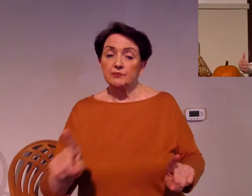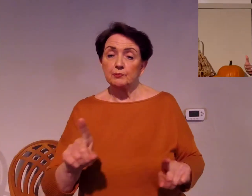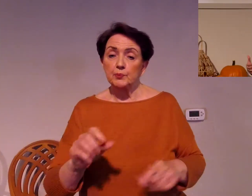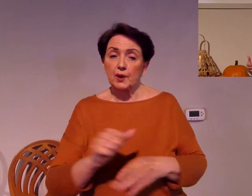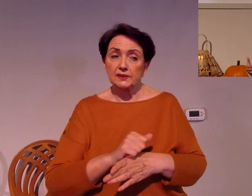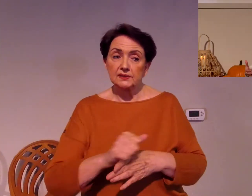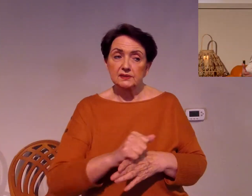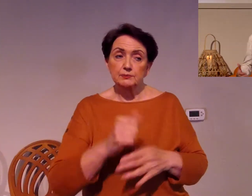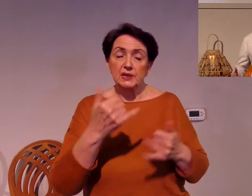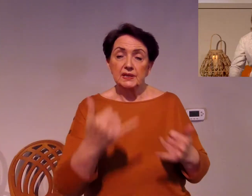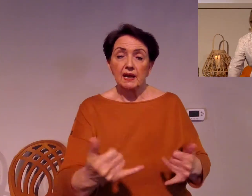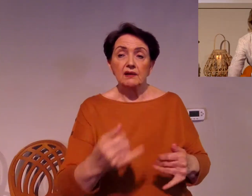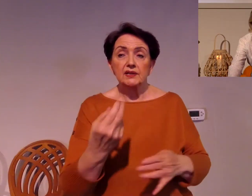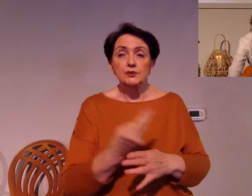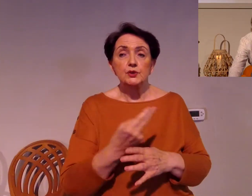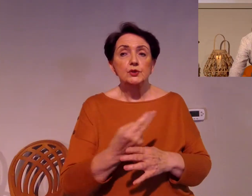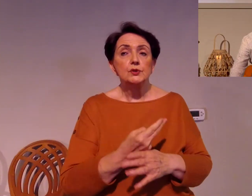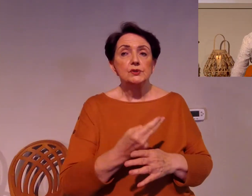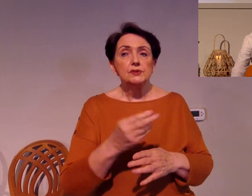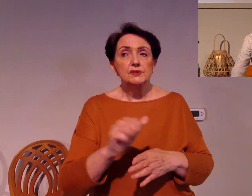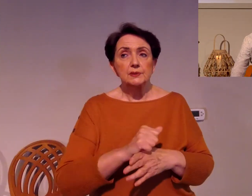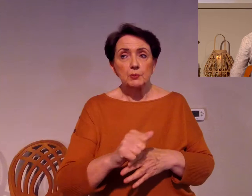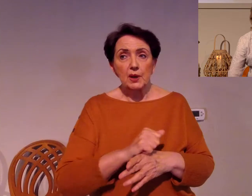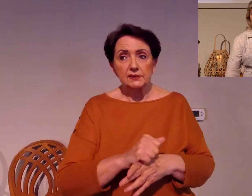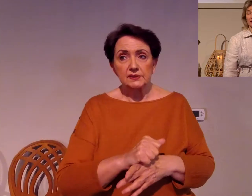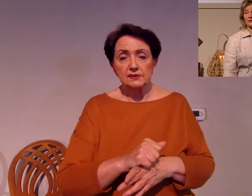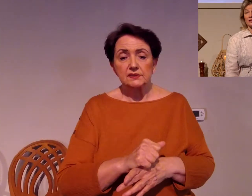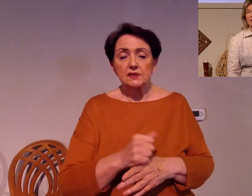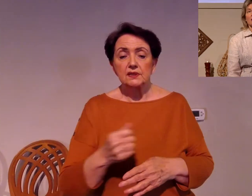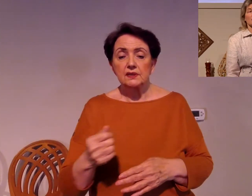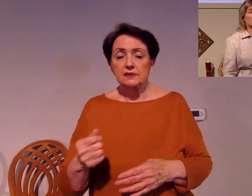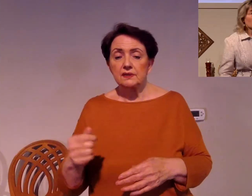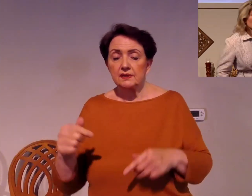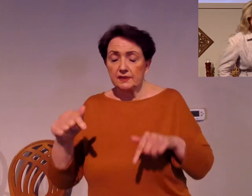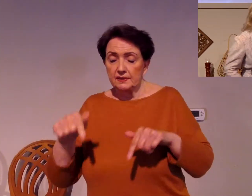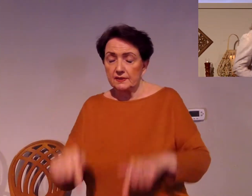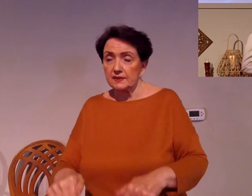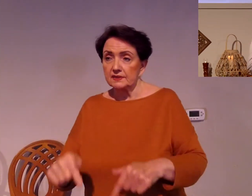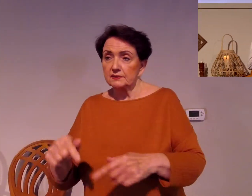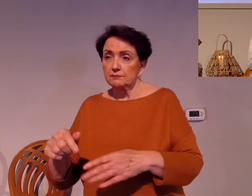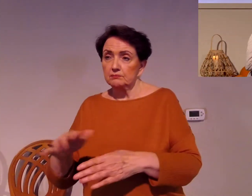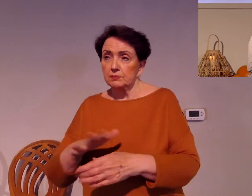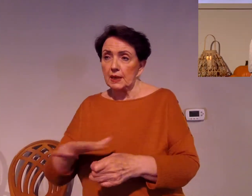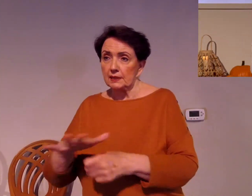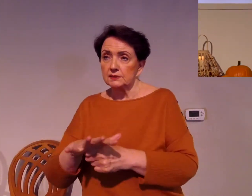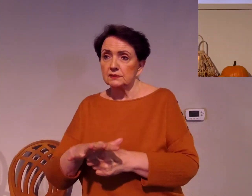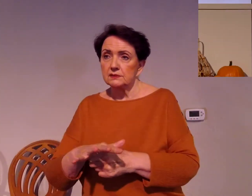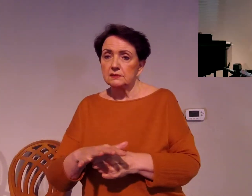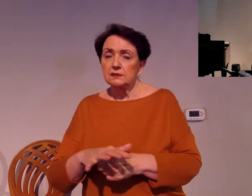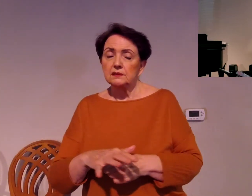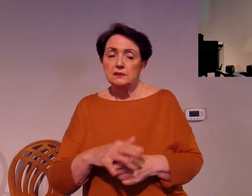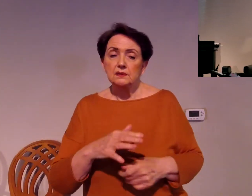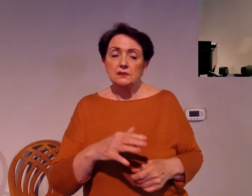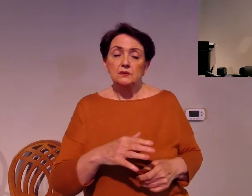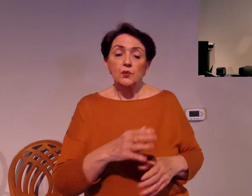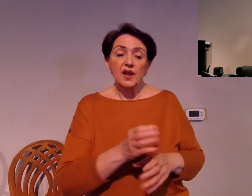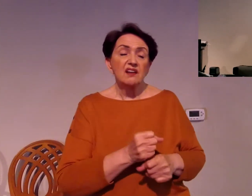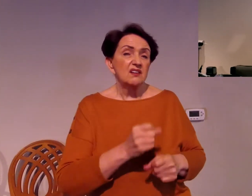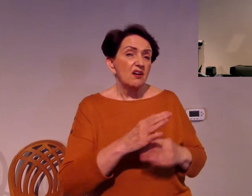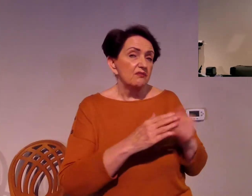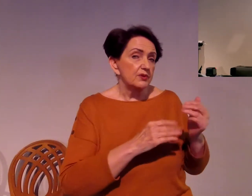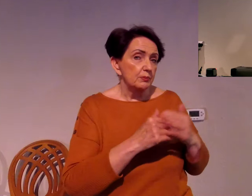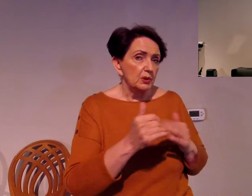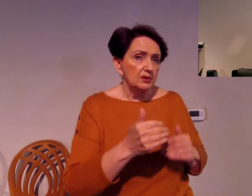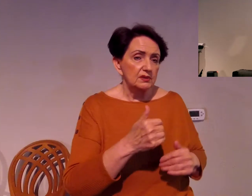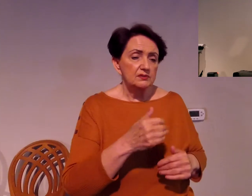I can use that practice and put it into this practice because we get comfortable. I do. I'll just